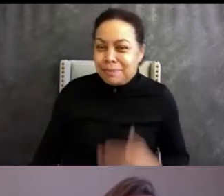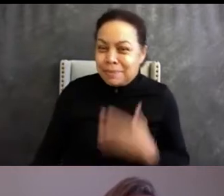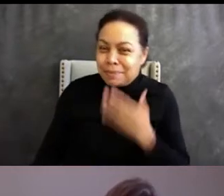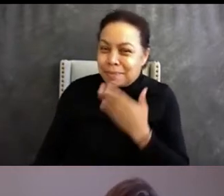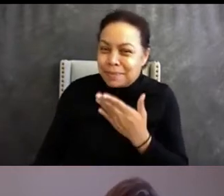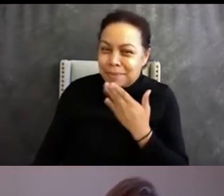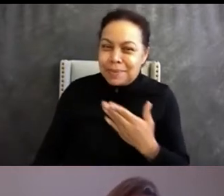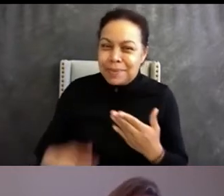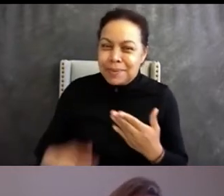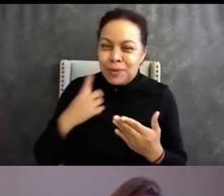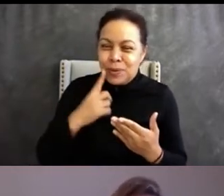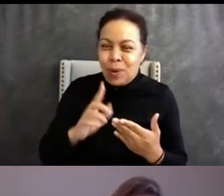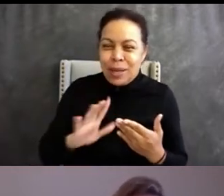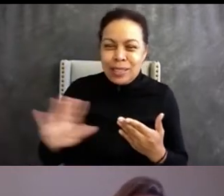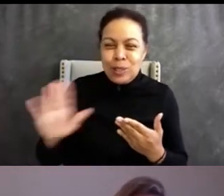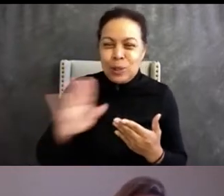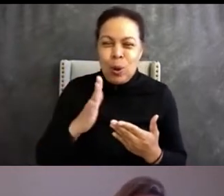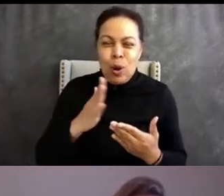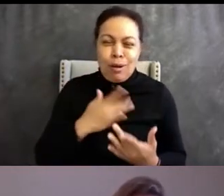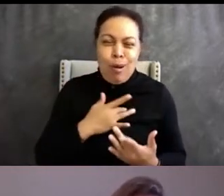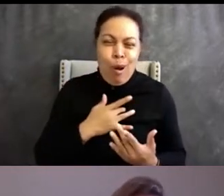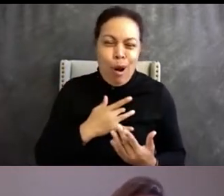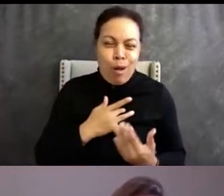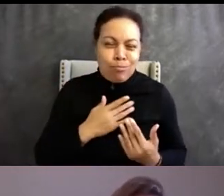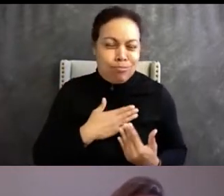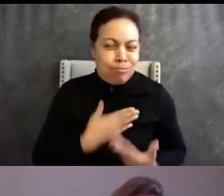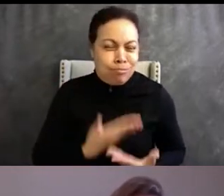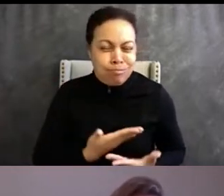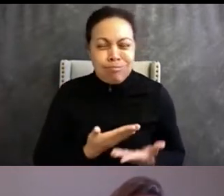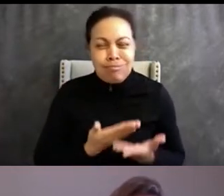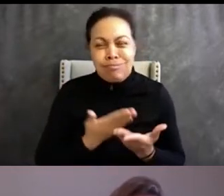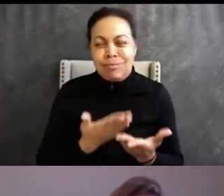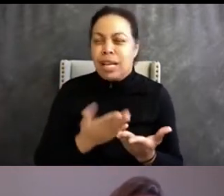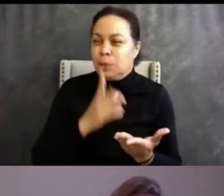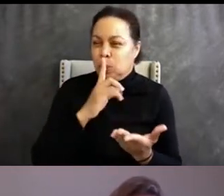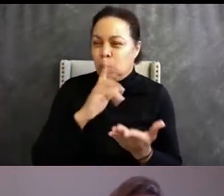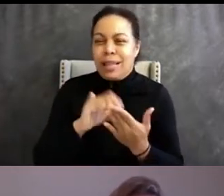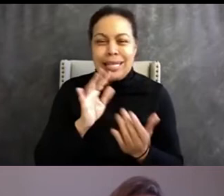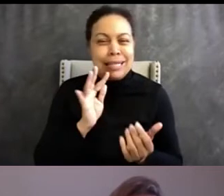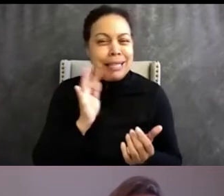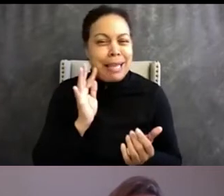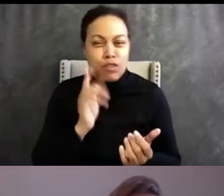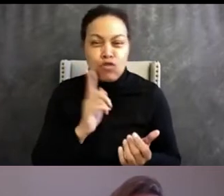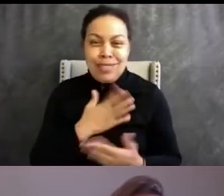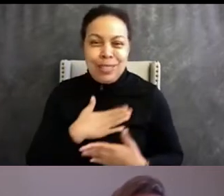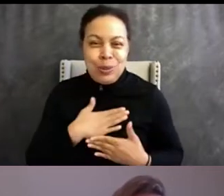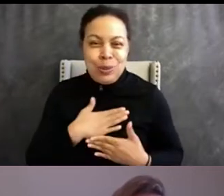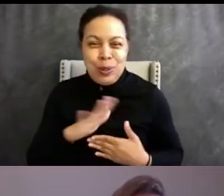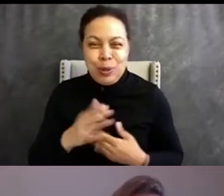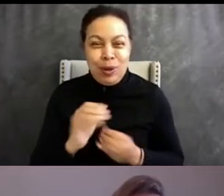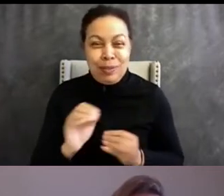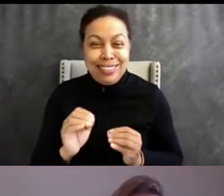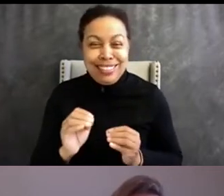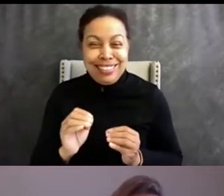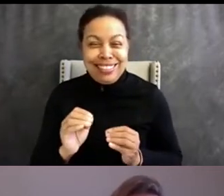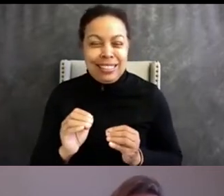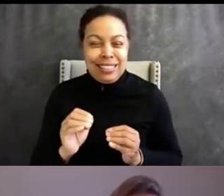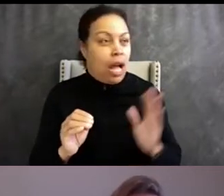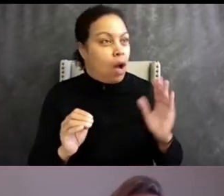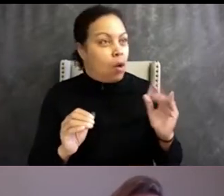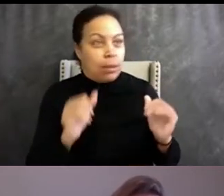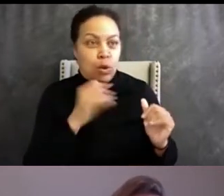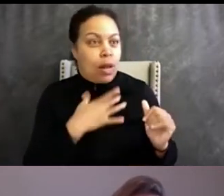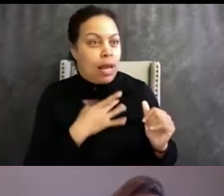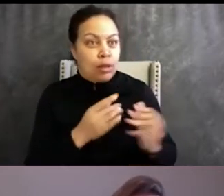your generosity, and I'm certain that the cats are really digging your office. I don't think they like it too much, but we're